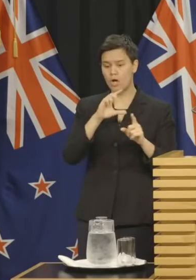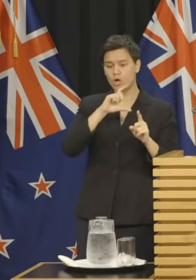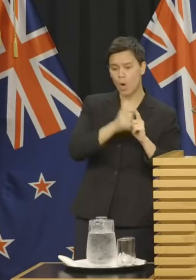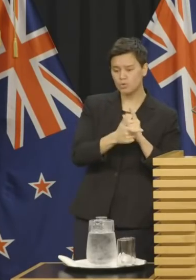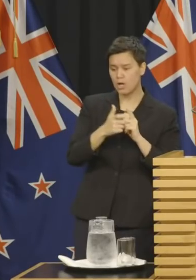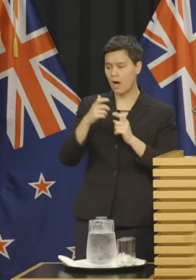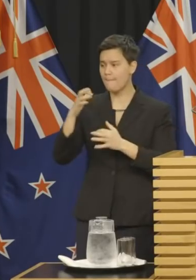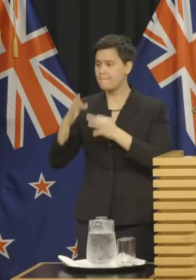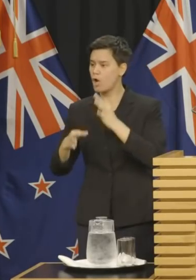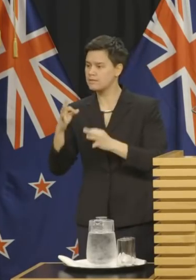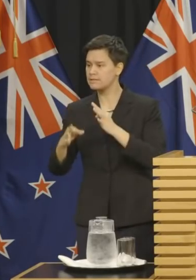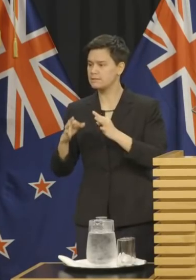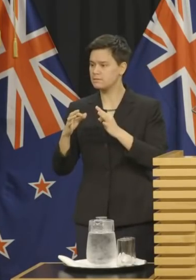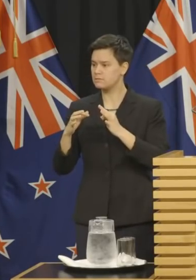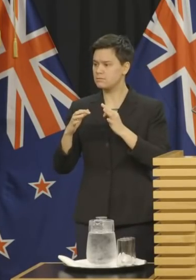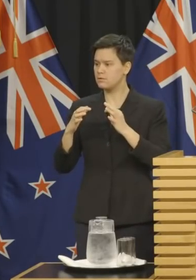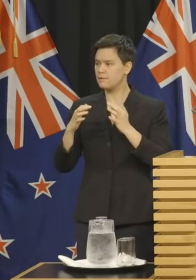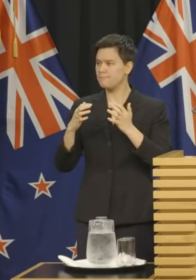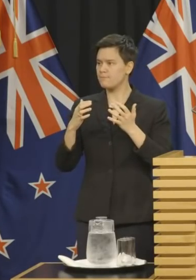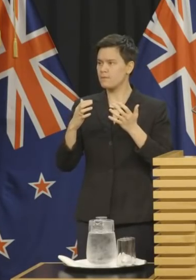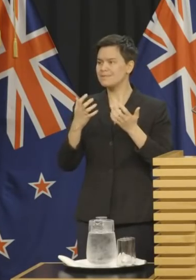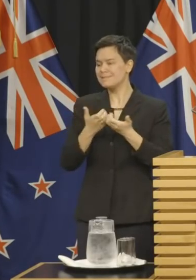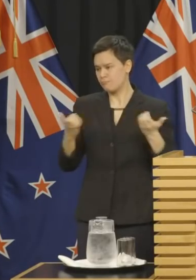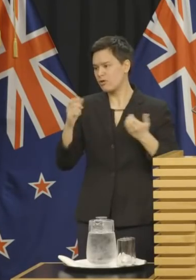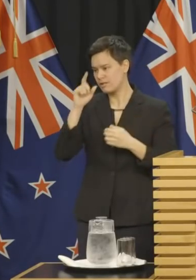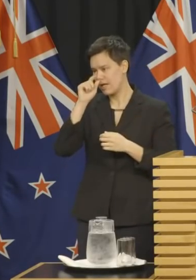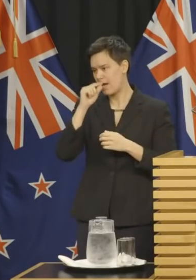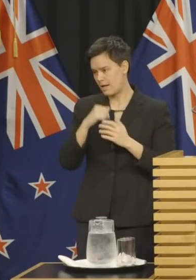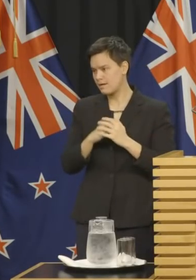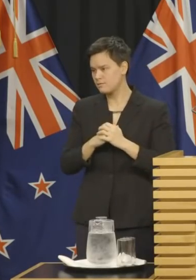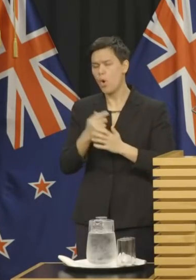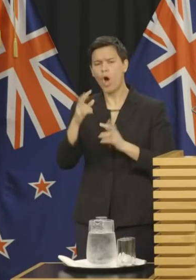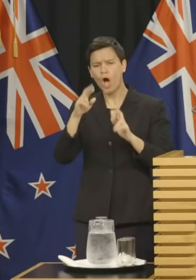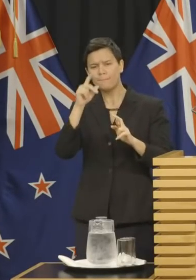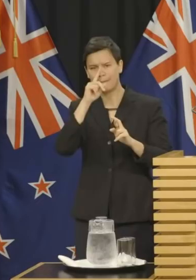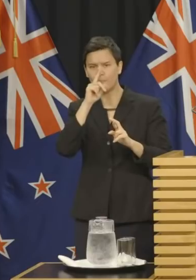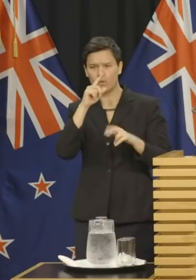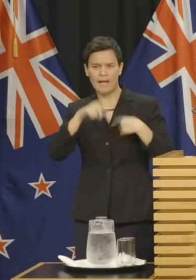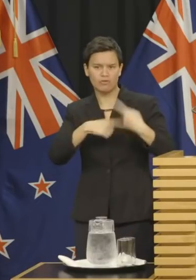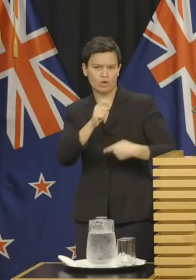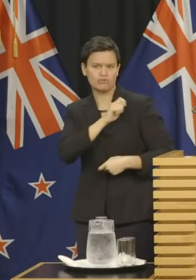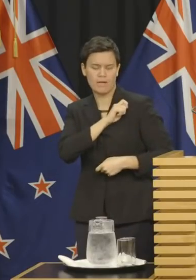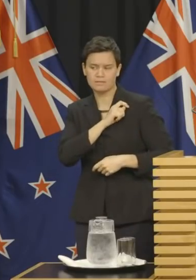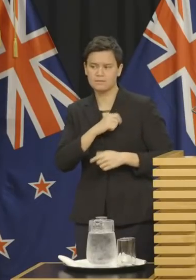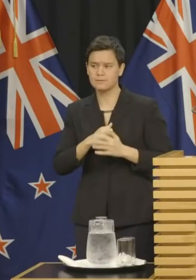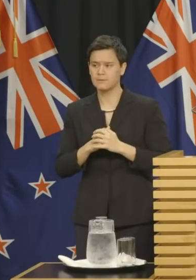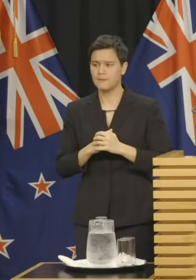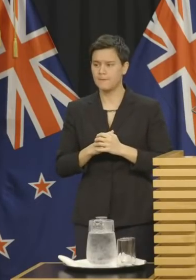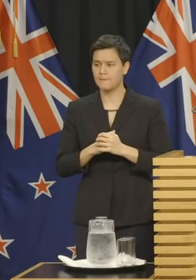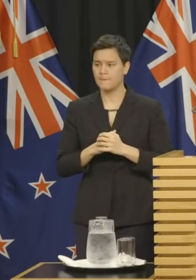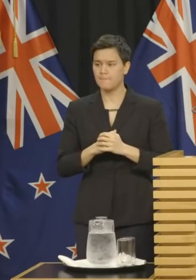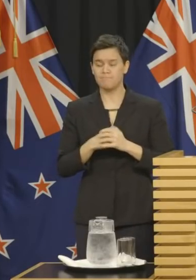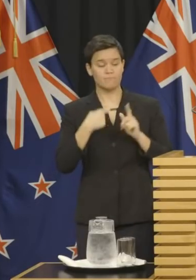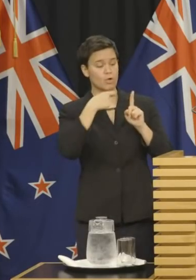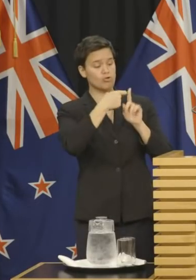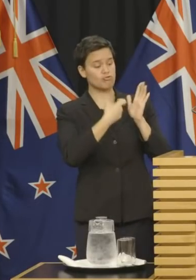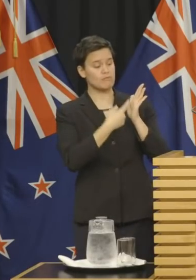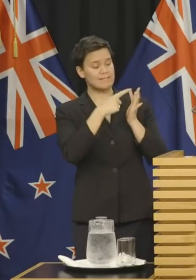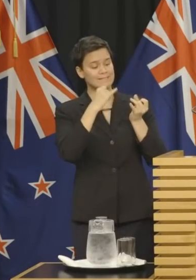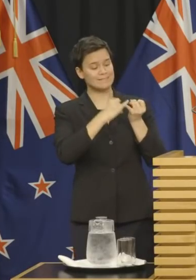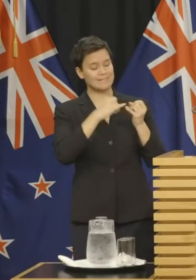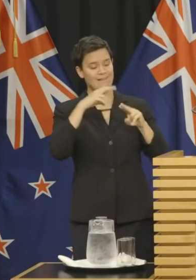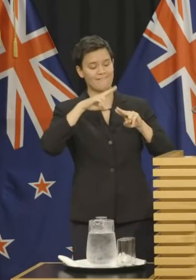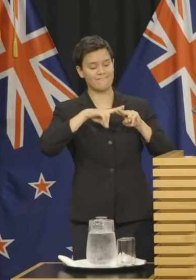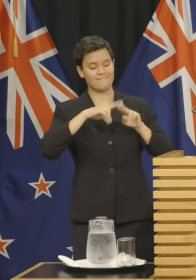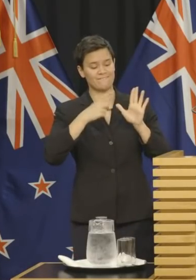people's trust in our systems. Jackson. Prime Minister Chris Farfoy last year intervened in an immigration process and promised to